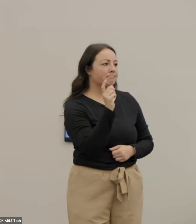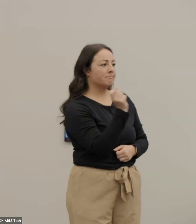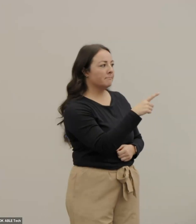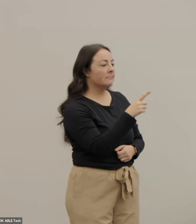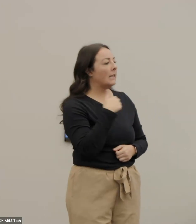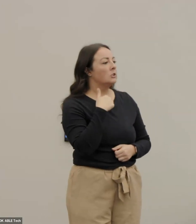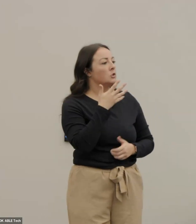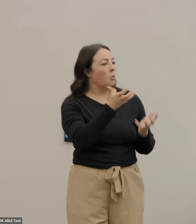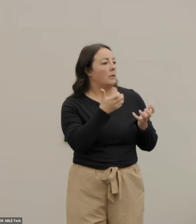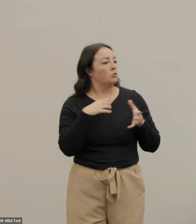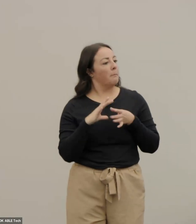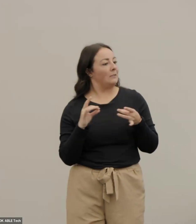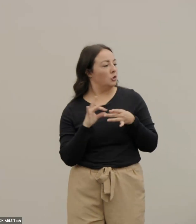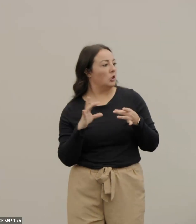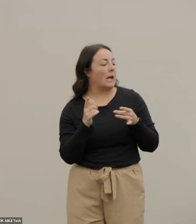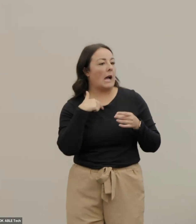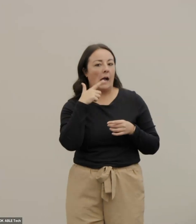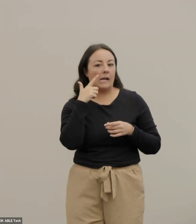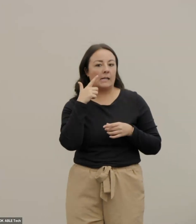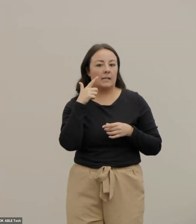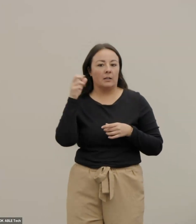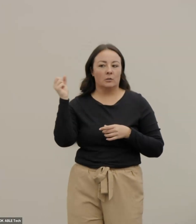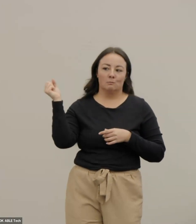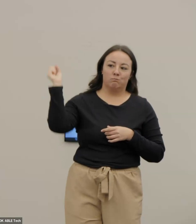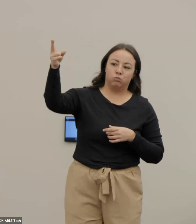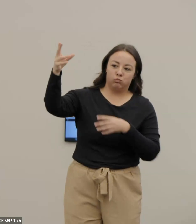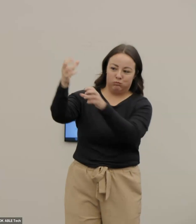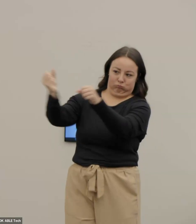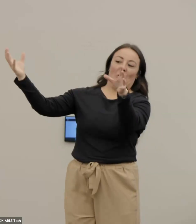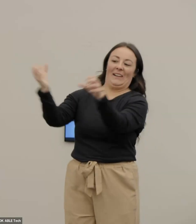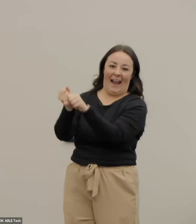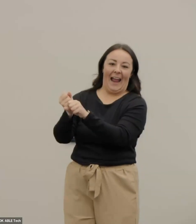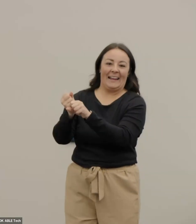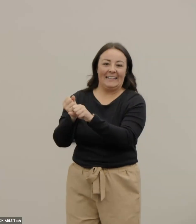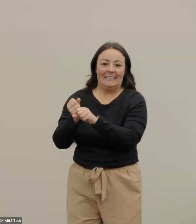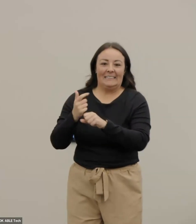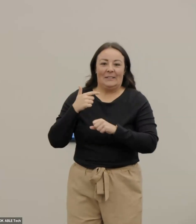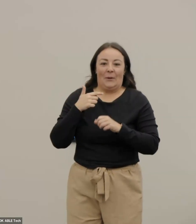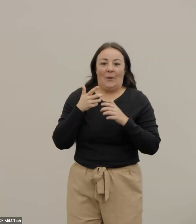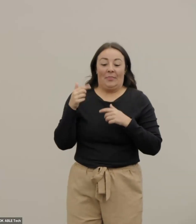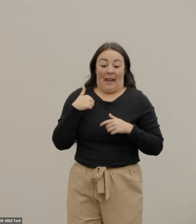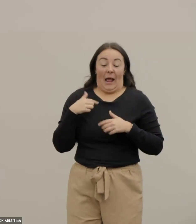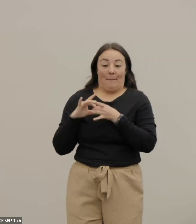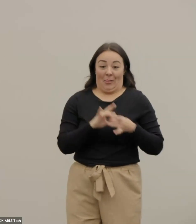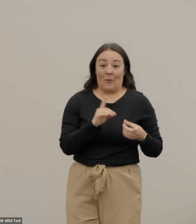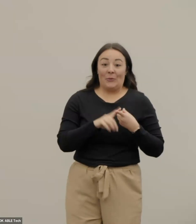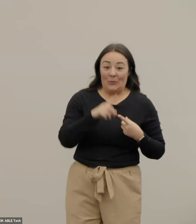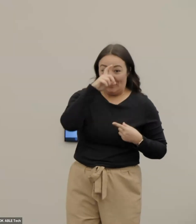I just wanted to bring up that I threw a hand grenade in an organization that I belong to because the logo